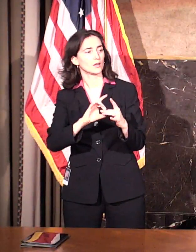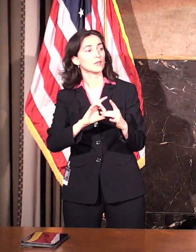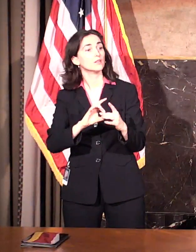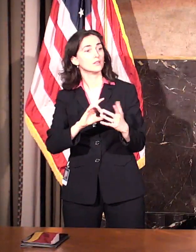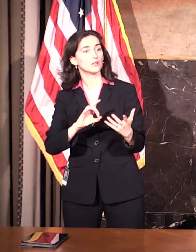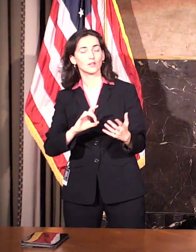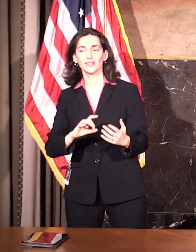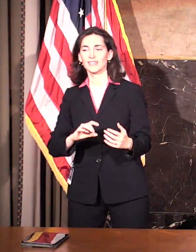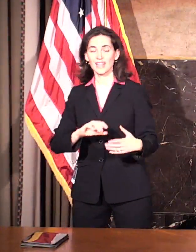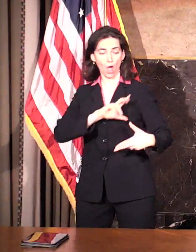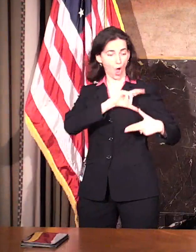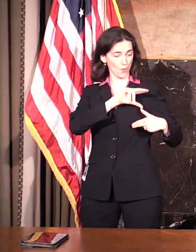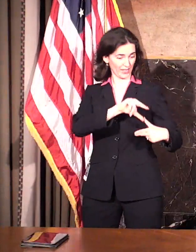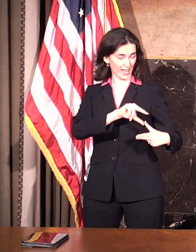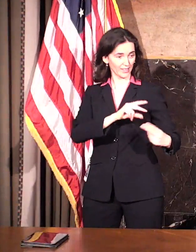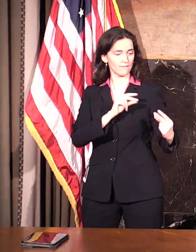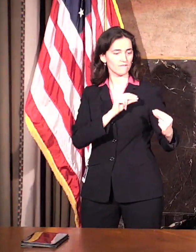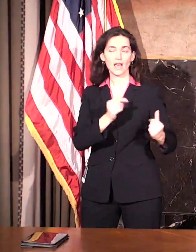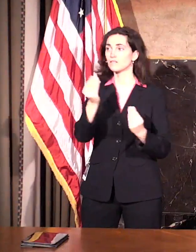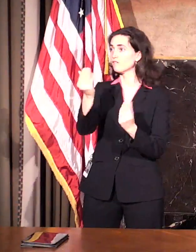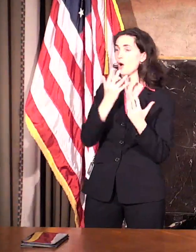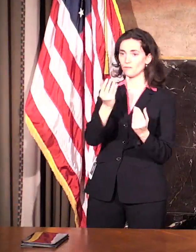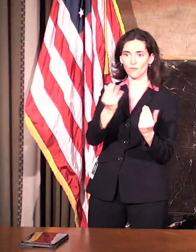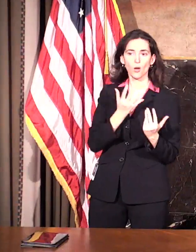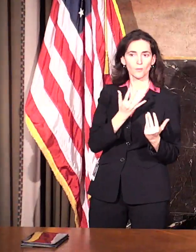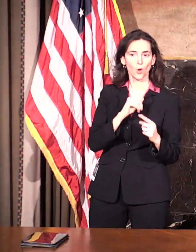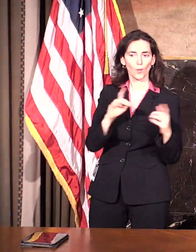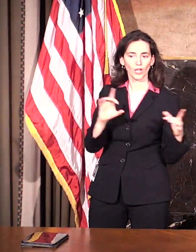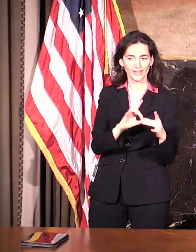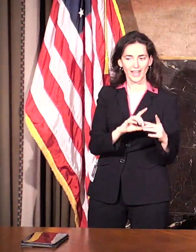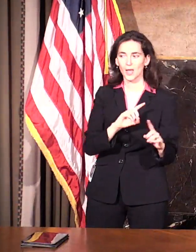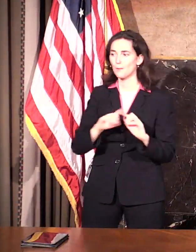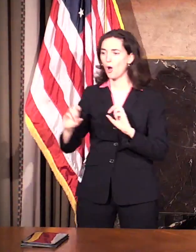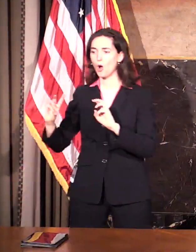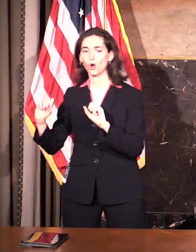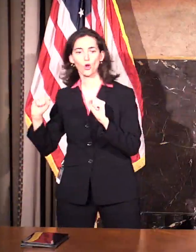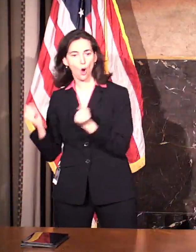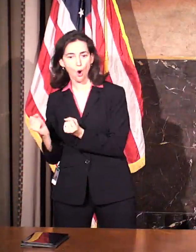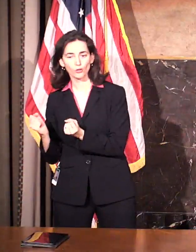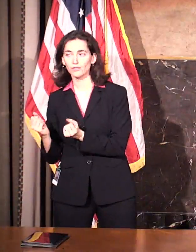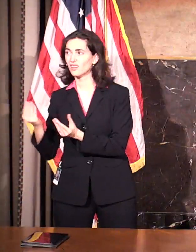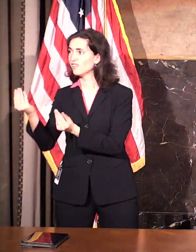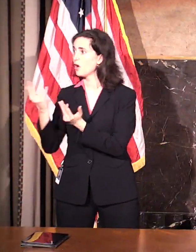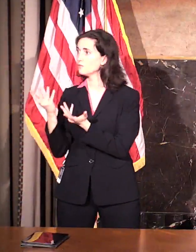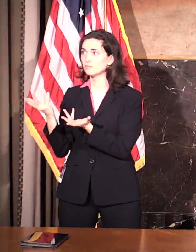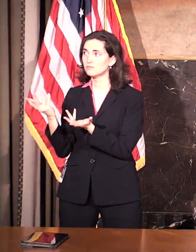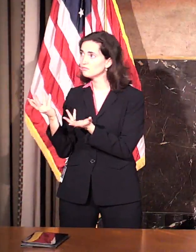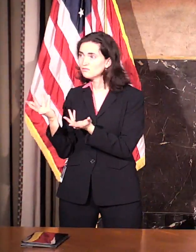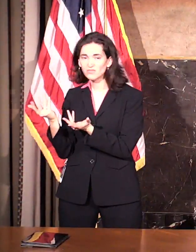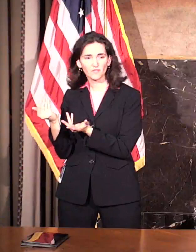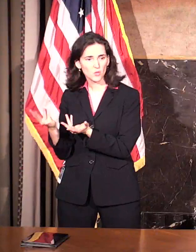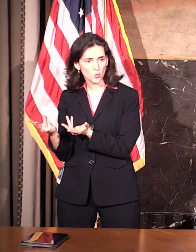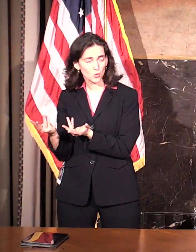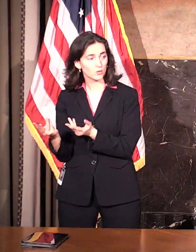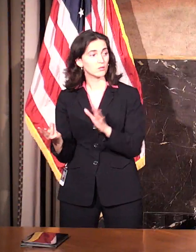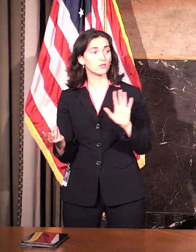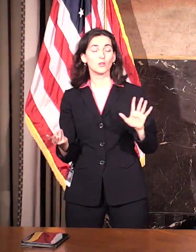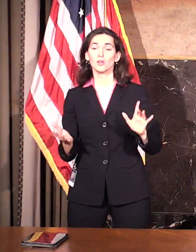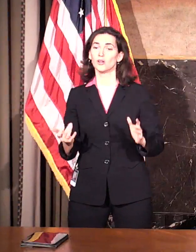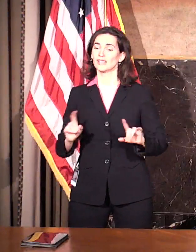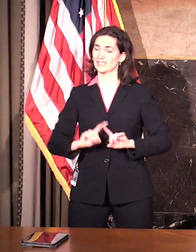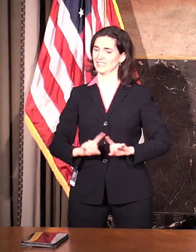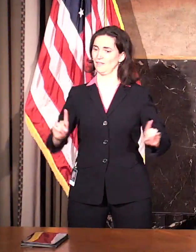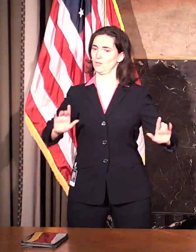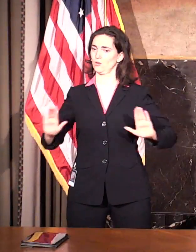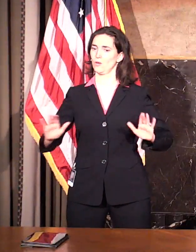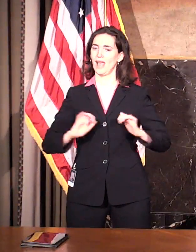after a hurricane than we did in this particular event. And these outages are very different,